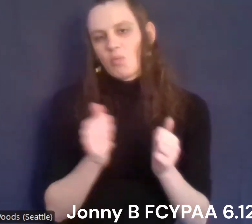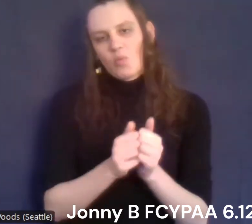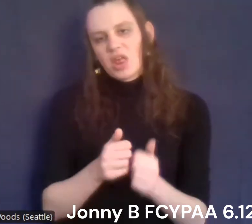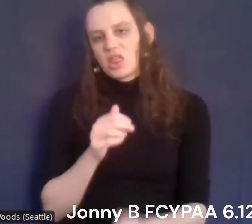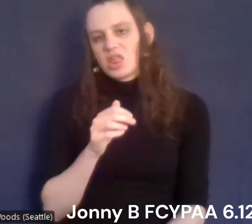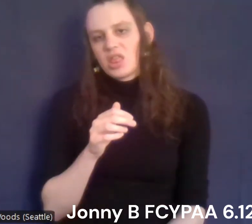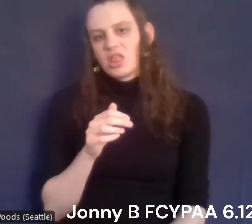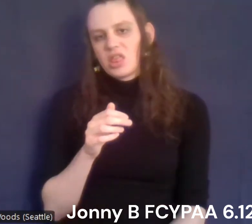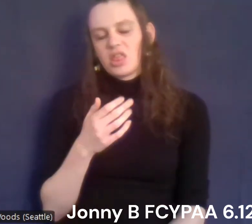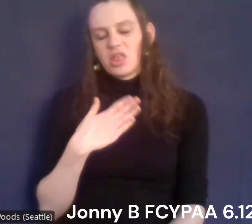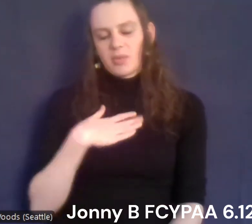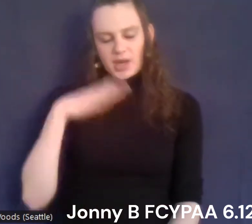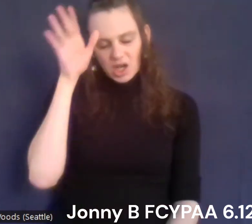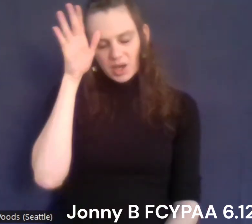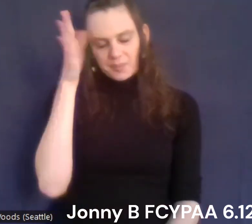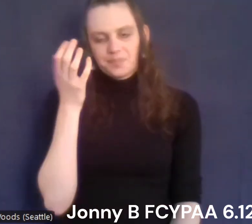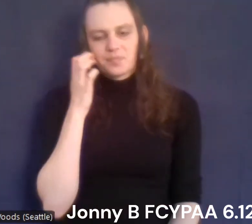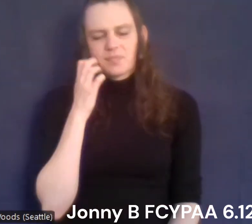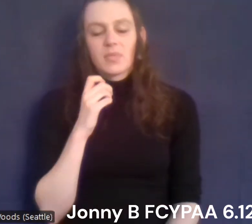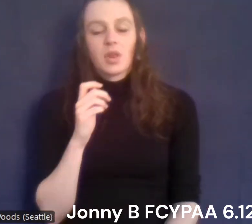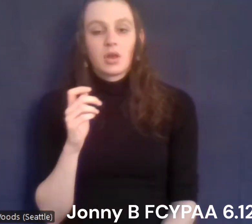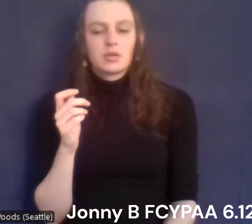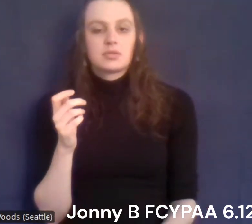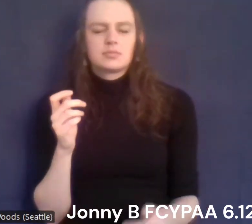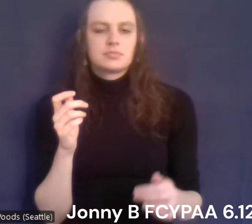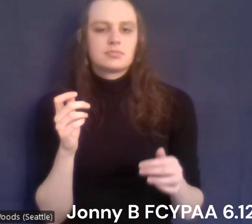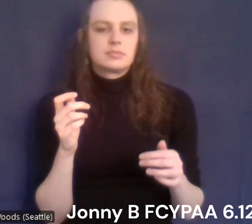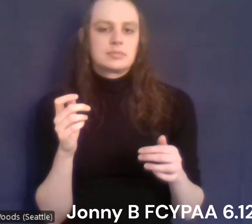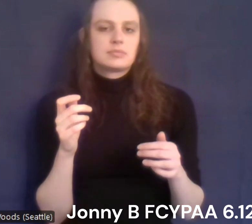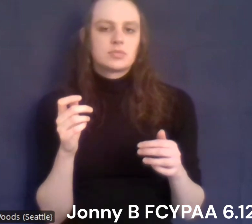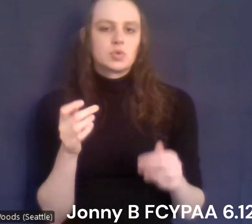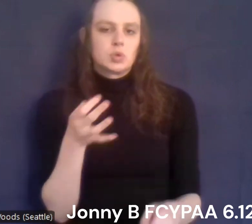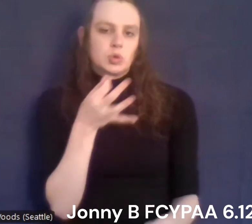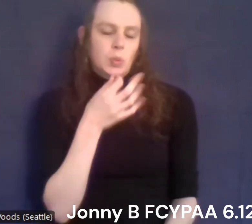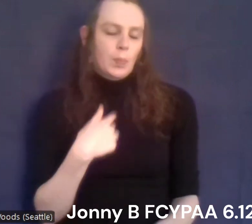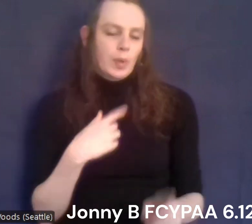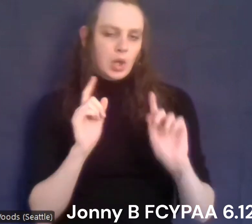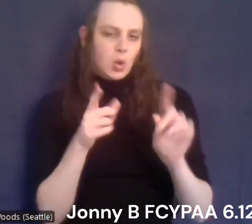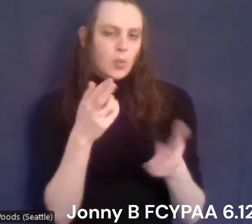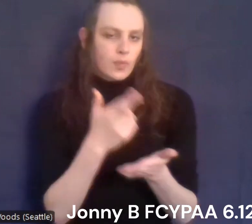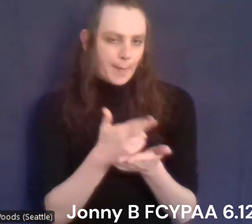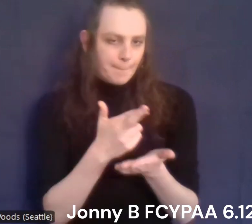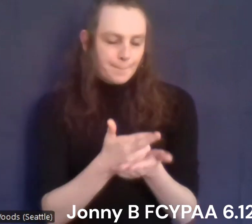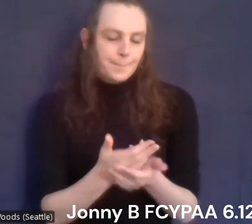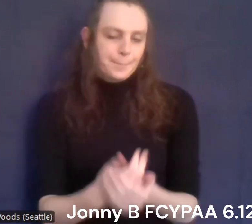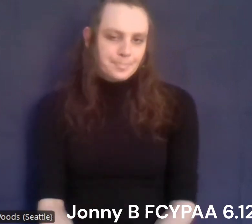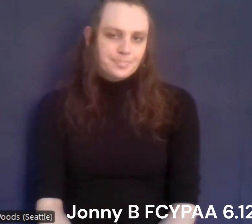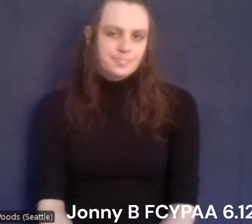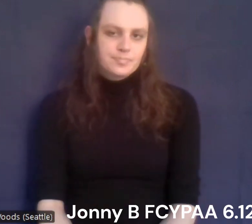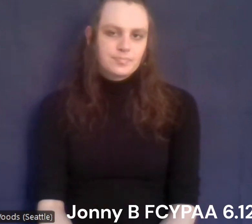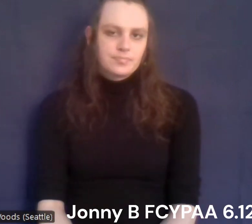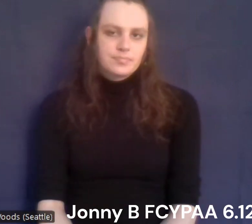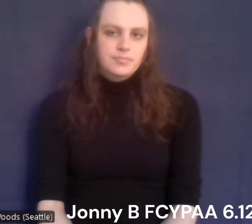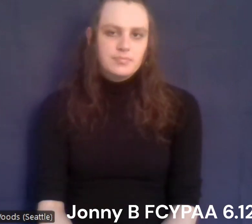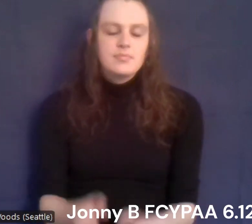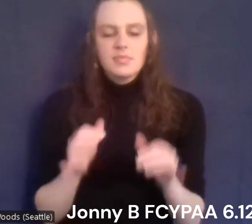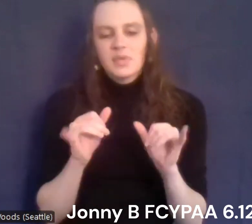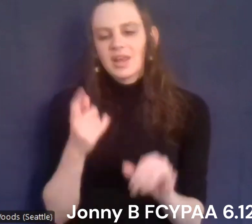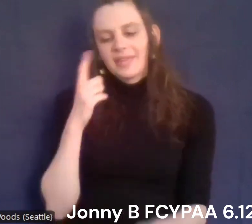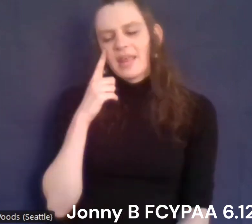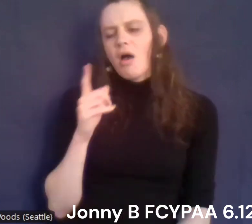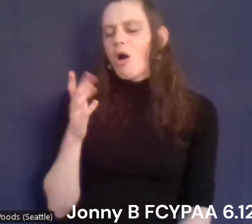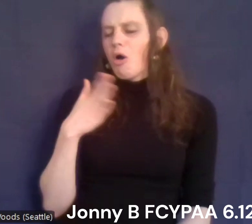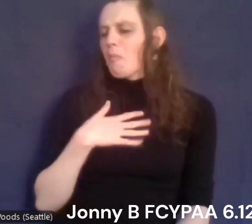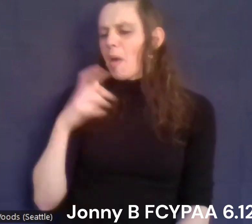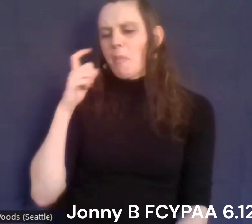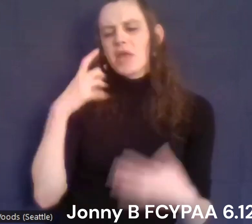that day, I ended up going to rehab, uh, and still kind of convinced her that I was with mental health. So I went